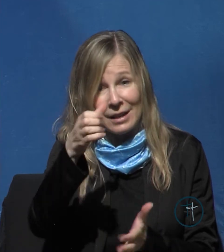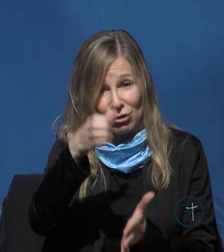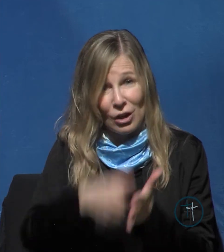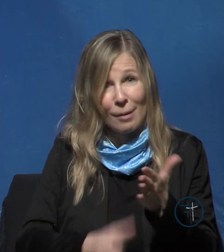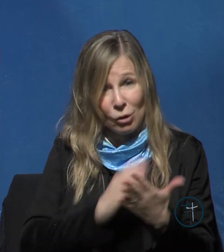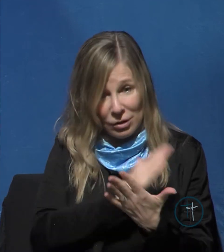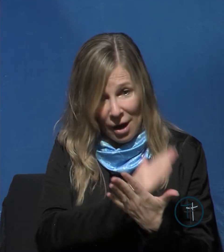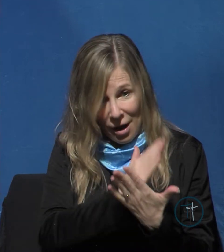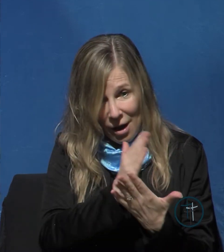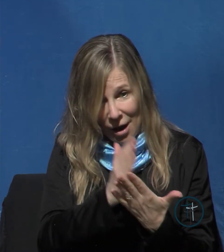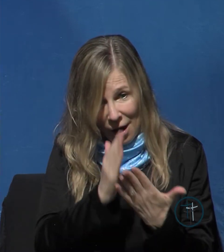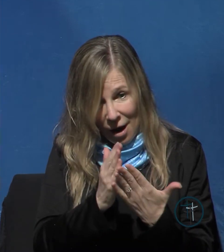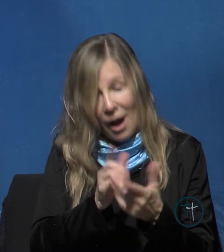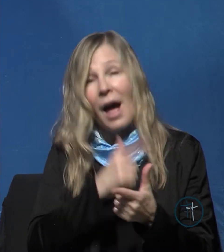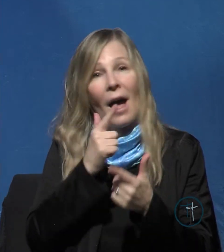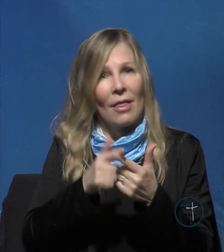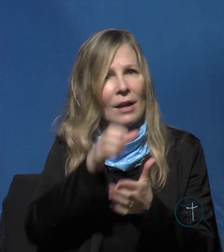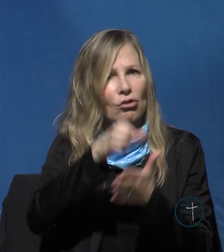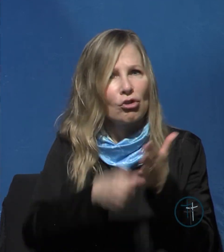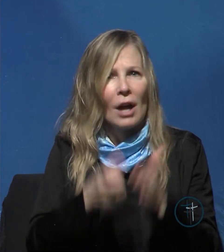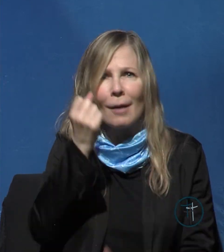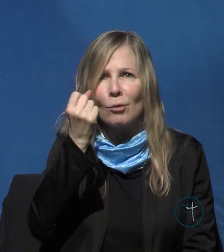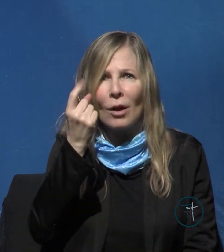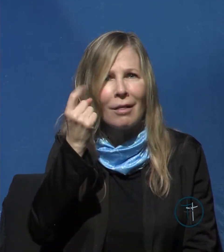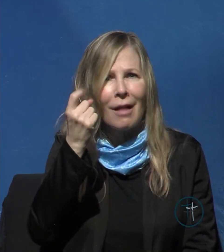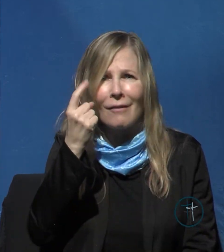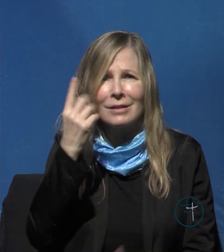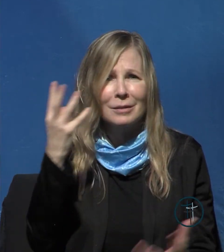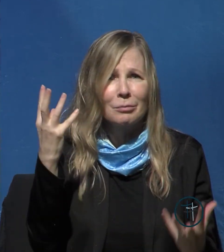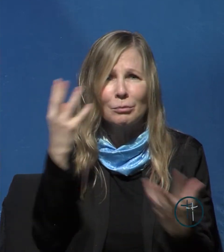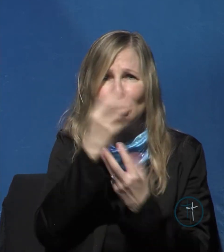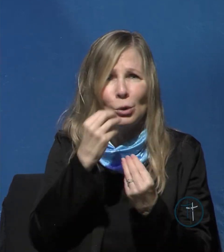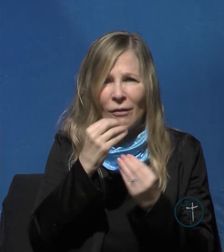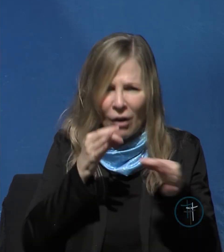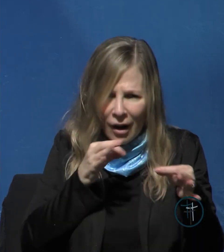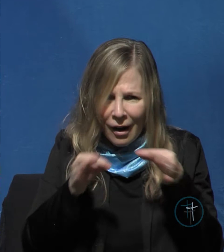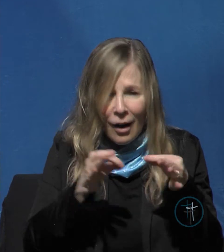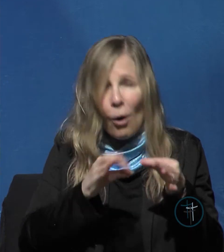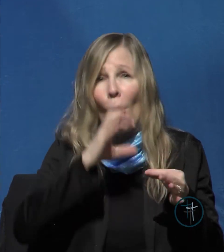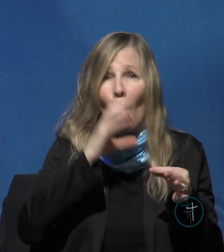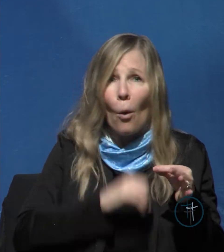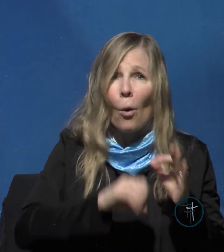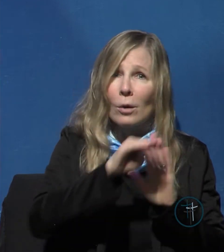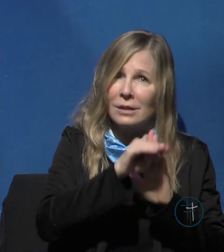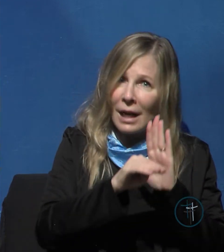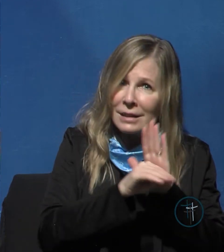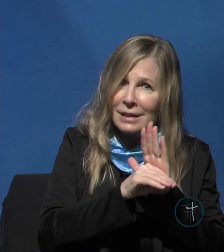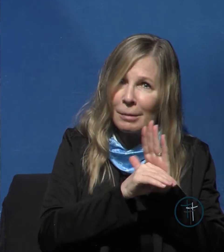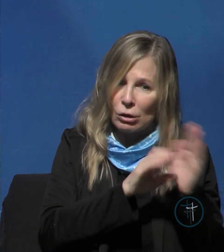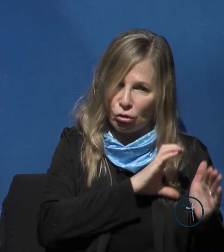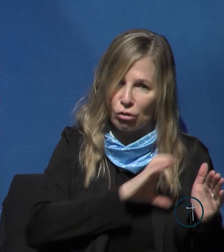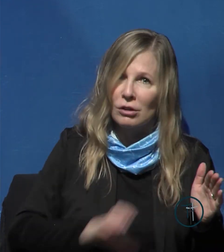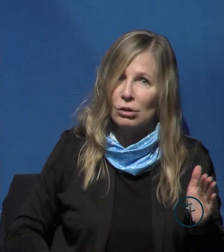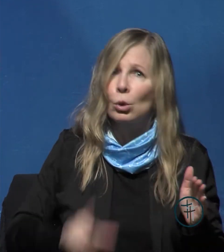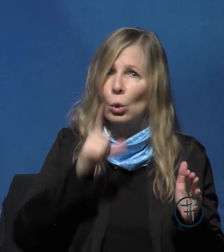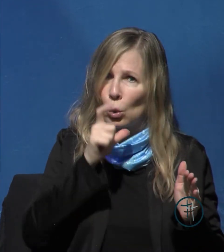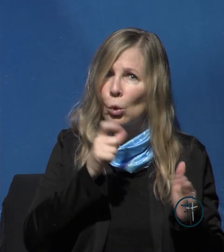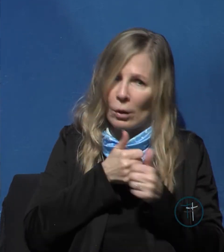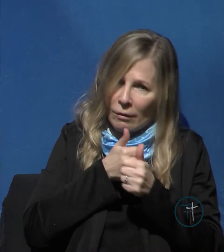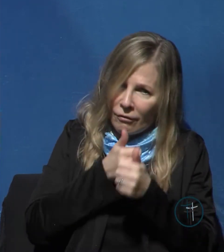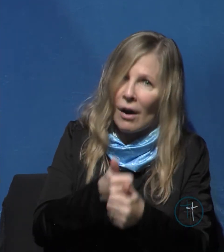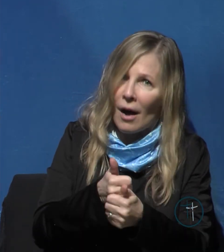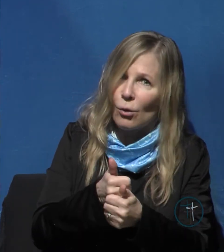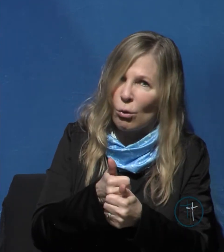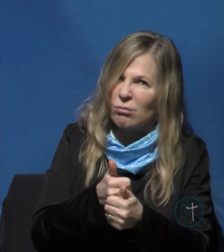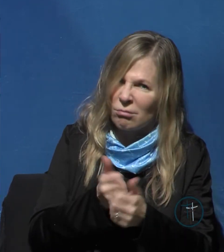great testimony of all these Old Testament saints, Old Covenant saints who walked by faith, who lived by faith. And then chapter 12